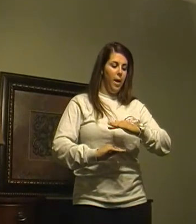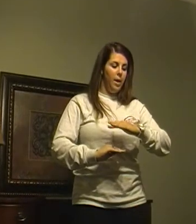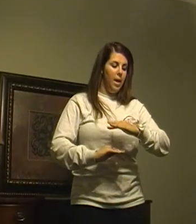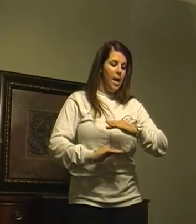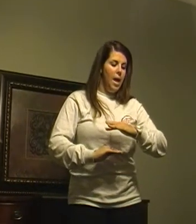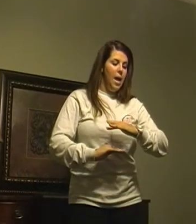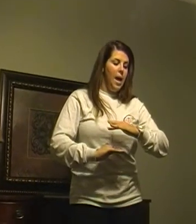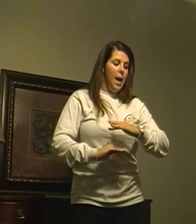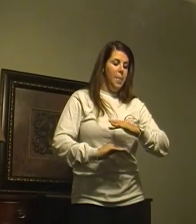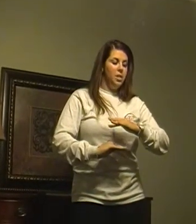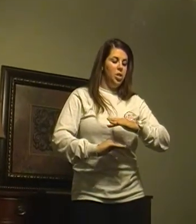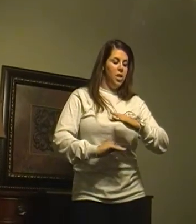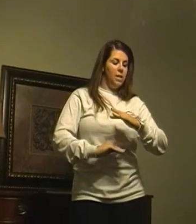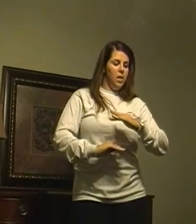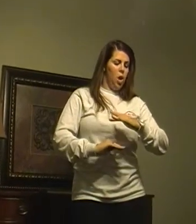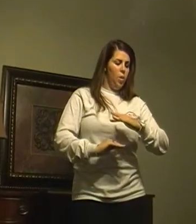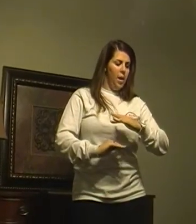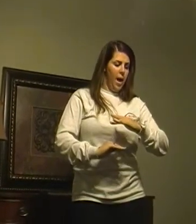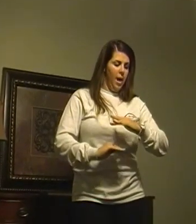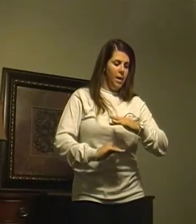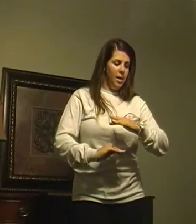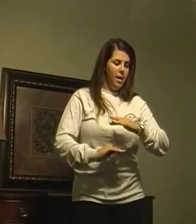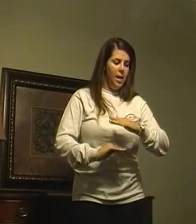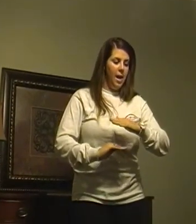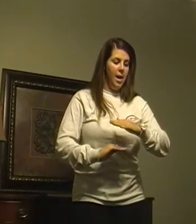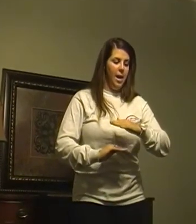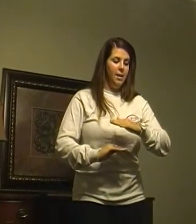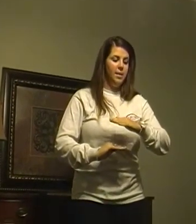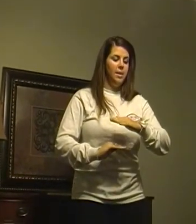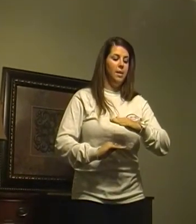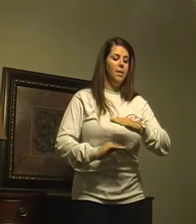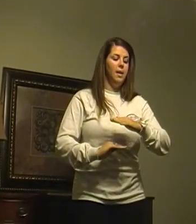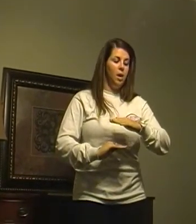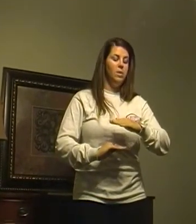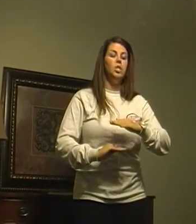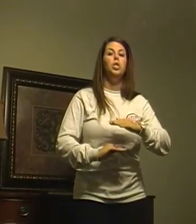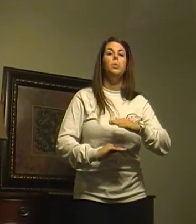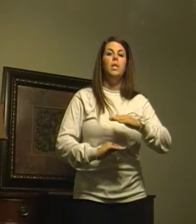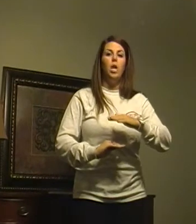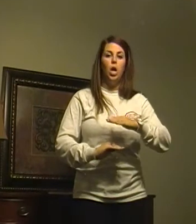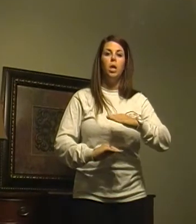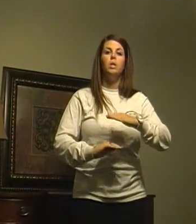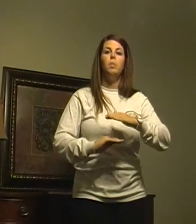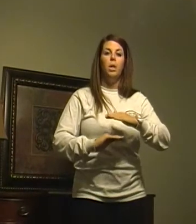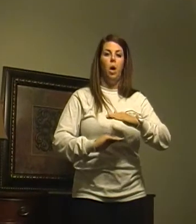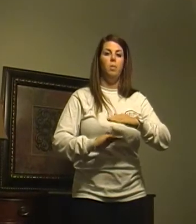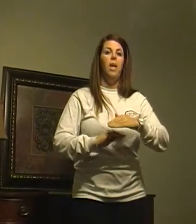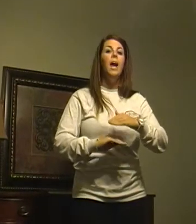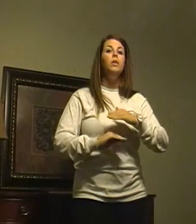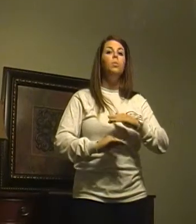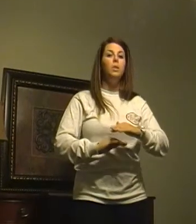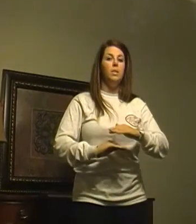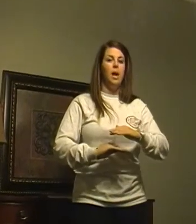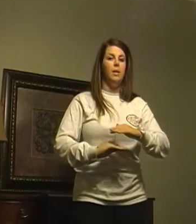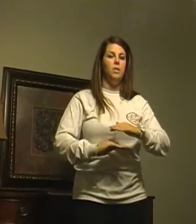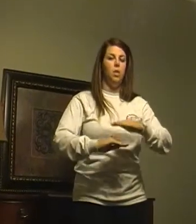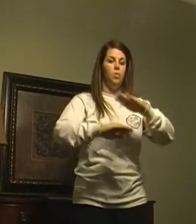quick. And then she does an oh yeah, and then goes into the earth below. That you will sign. So